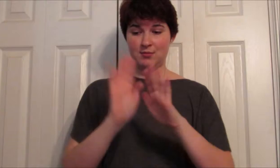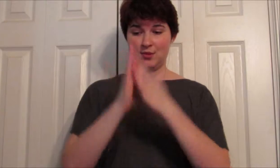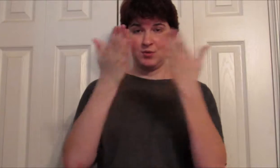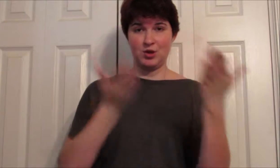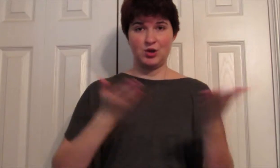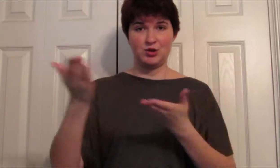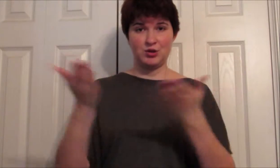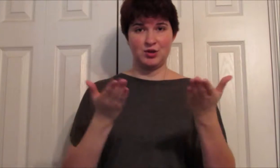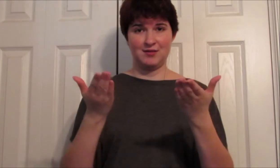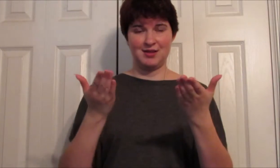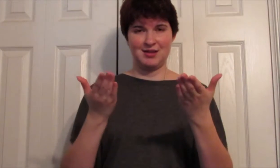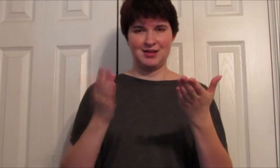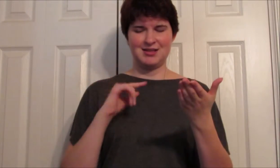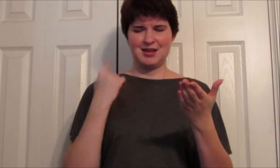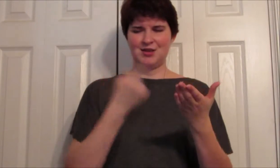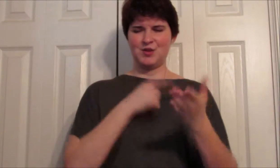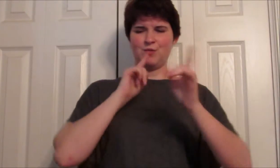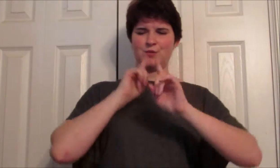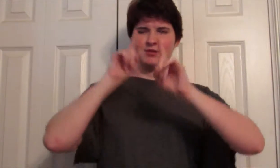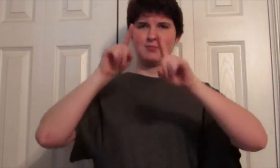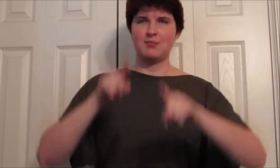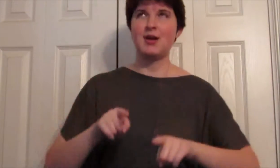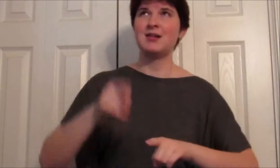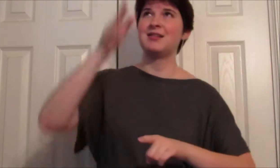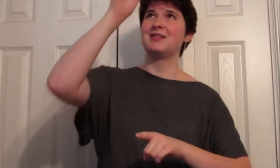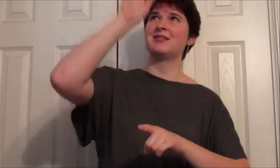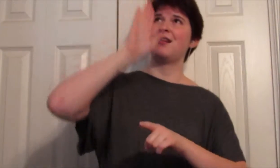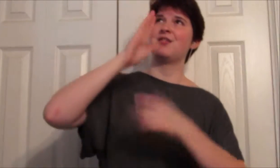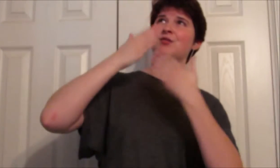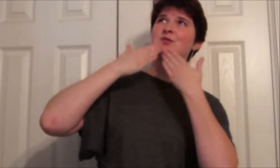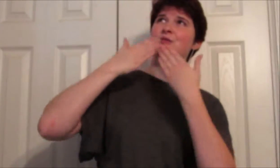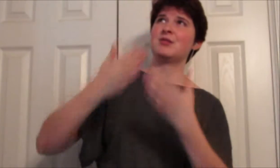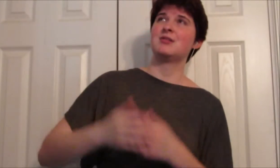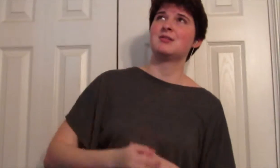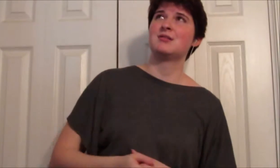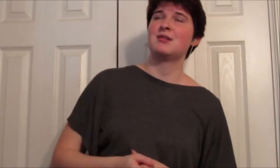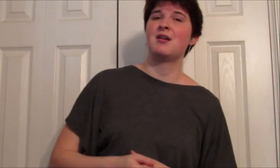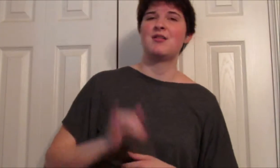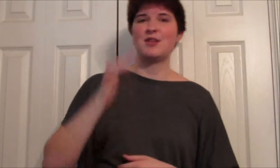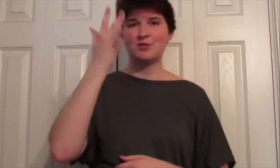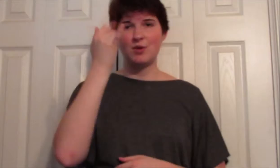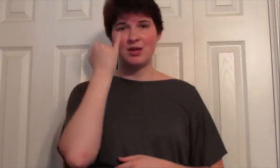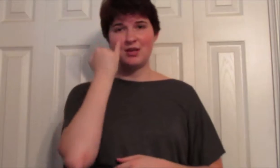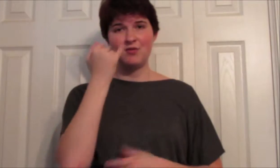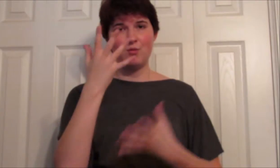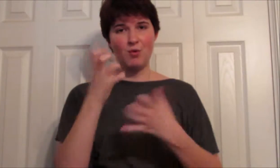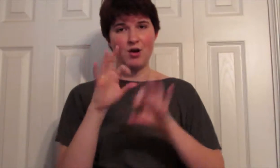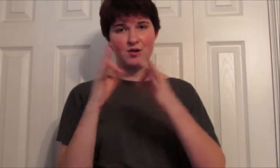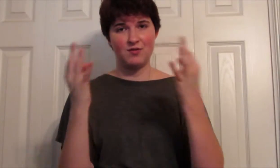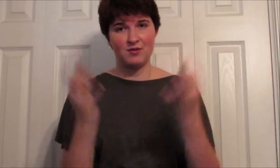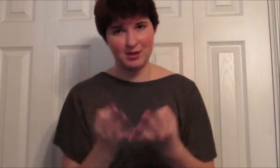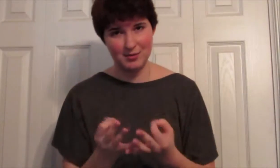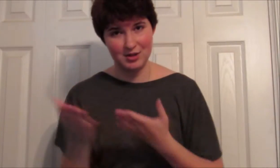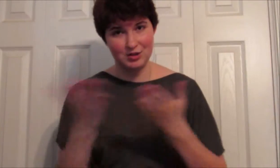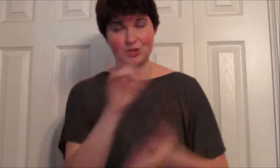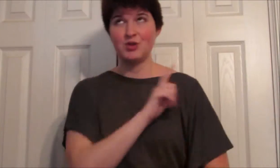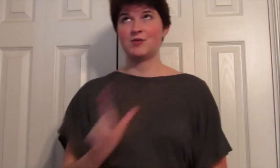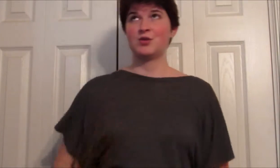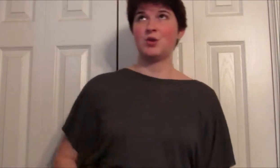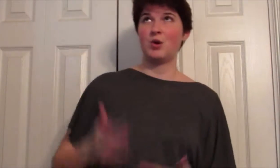Biblical serving is a response to God's goodness. That's why if you want your family to serve the Lord, you have